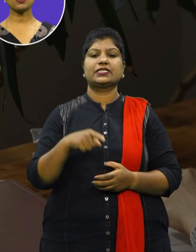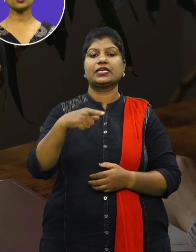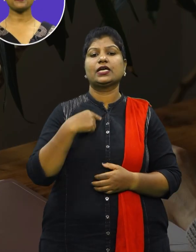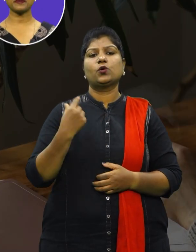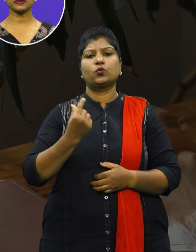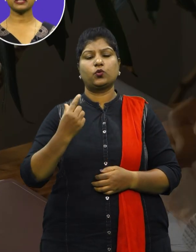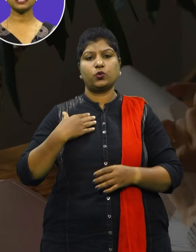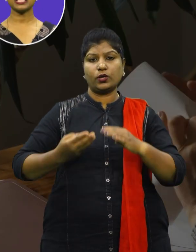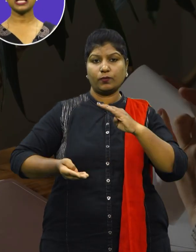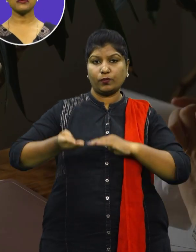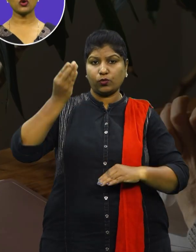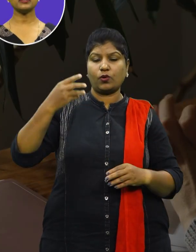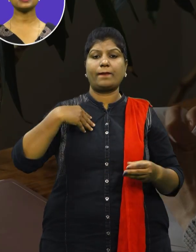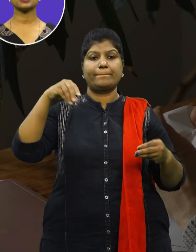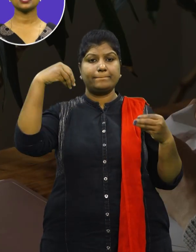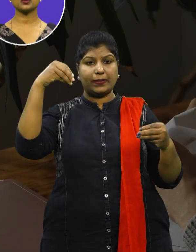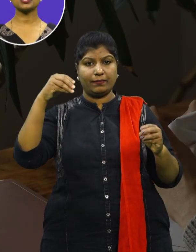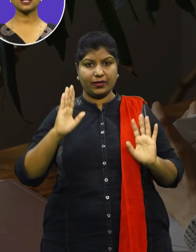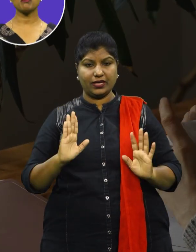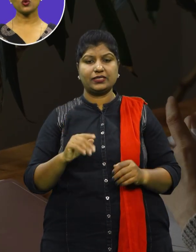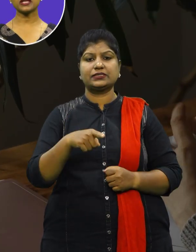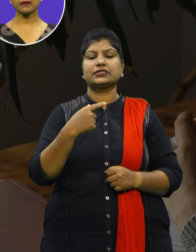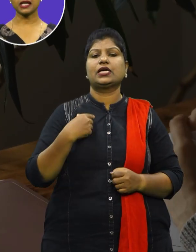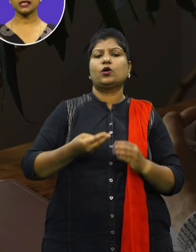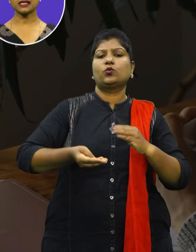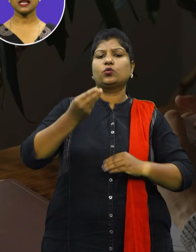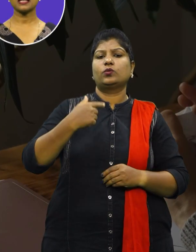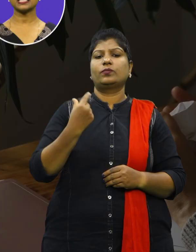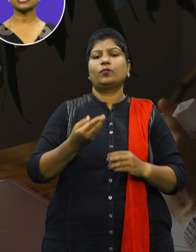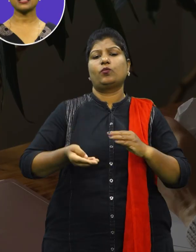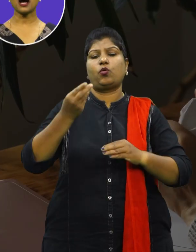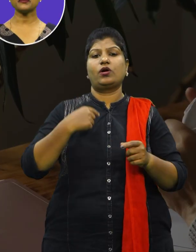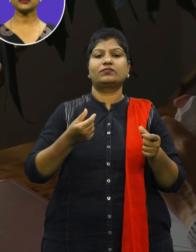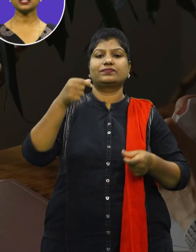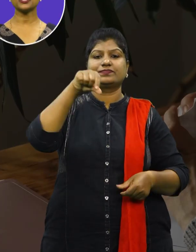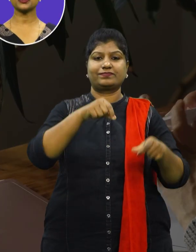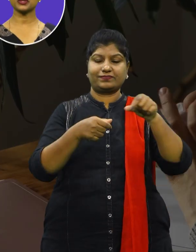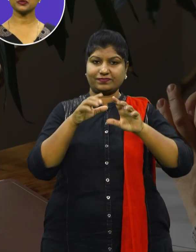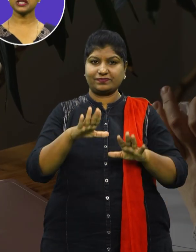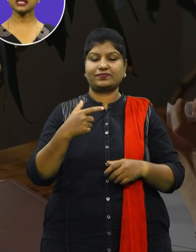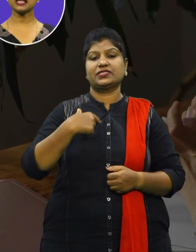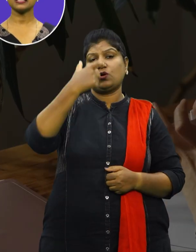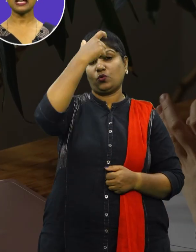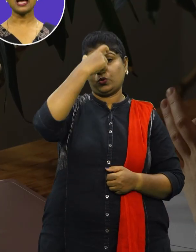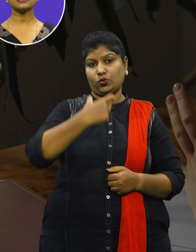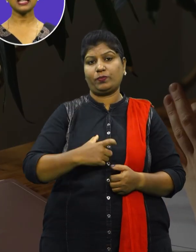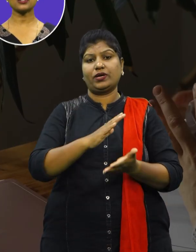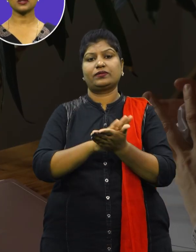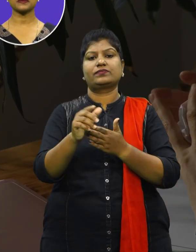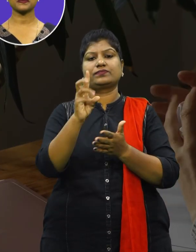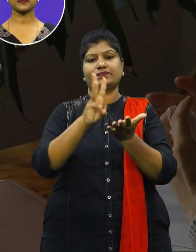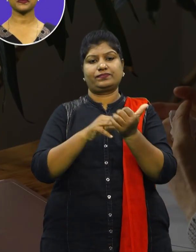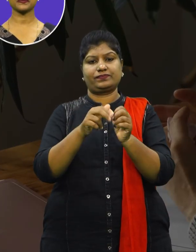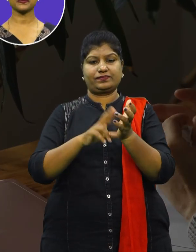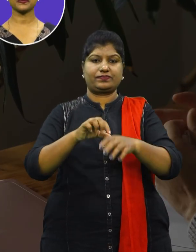Using more paper involves using more chemicals that are harmful to humans and